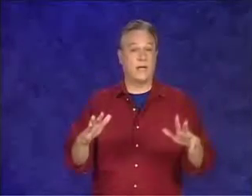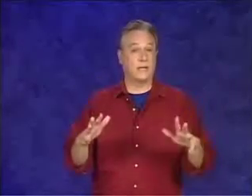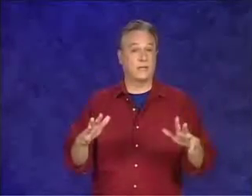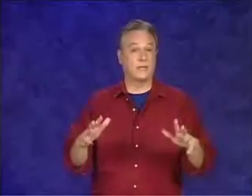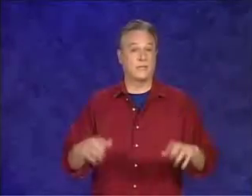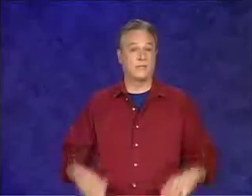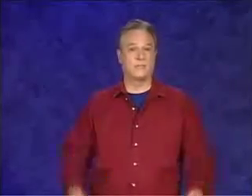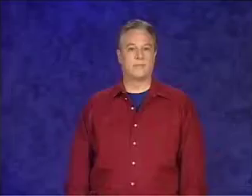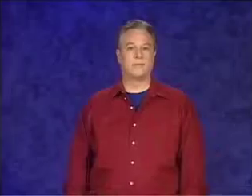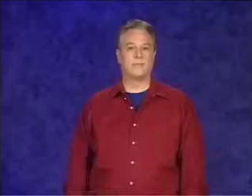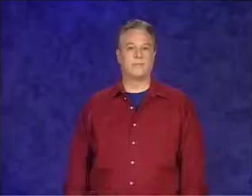it.